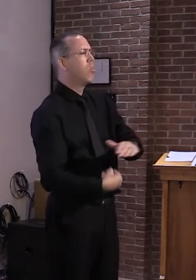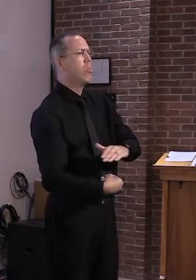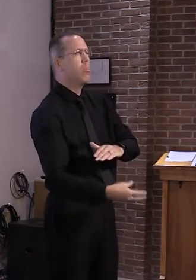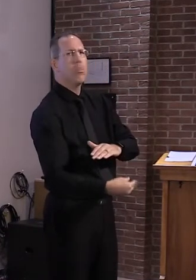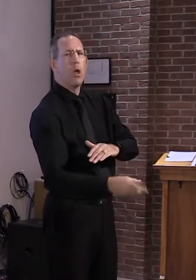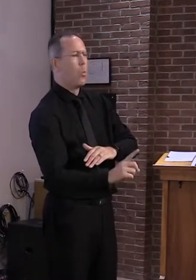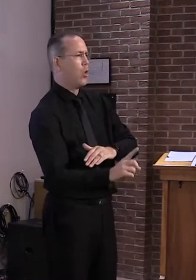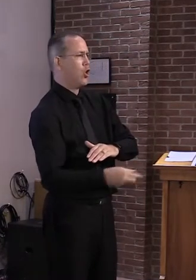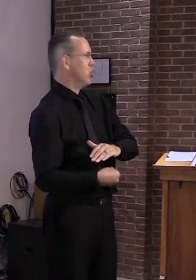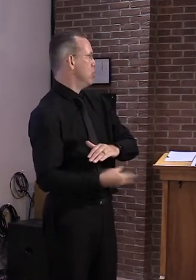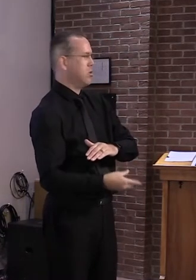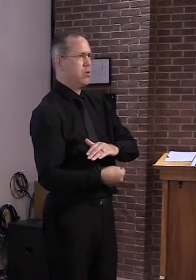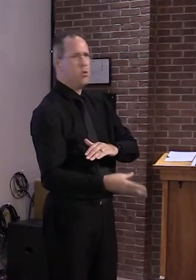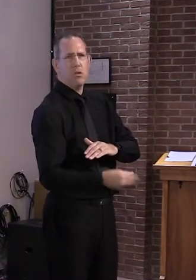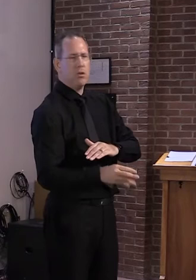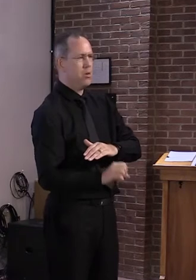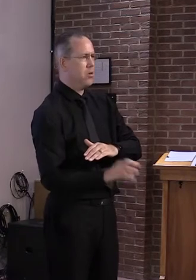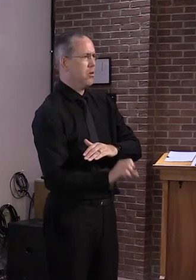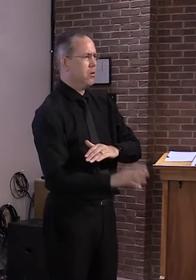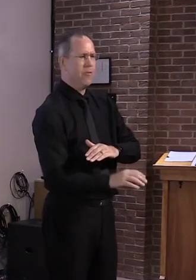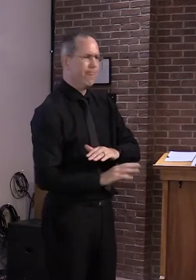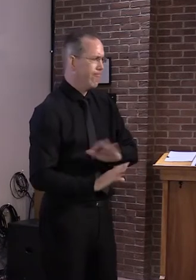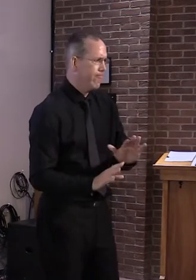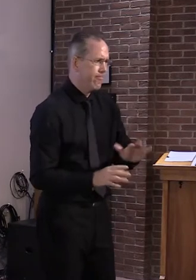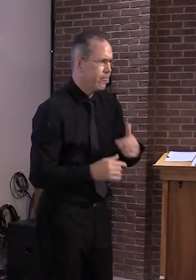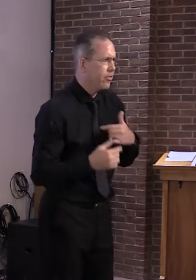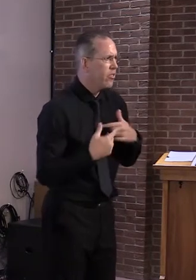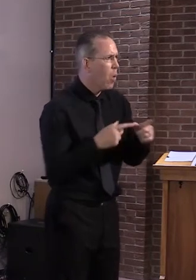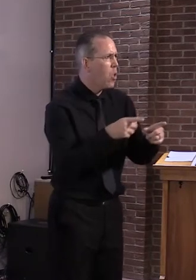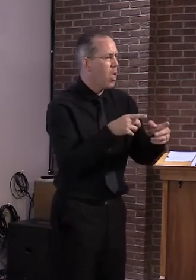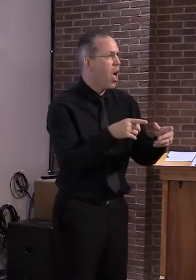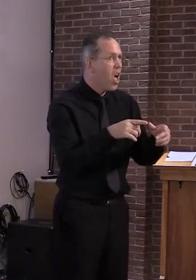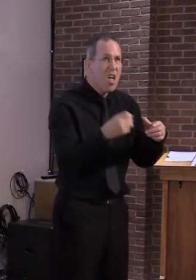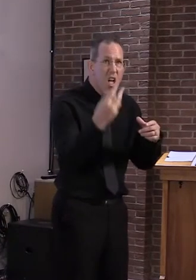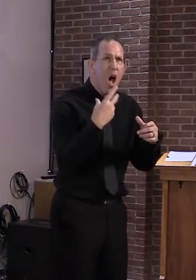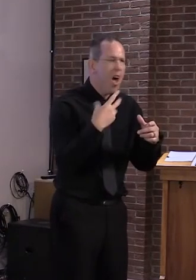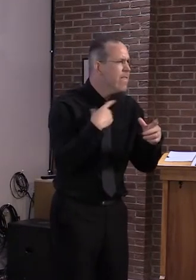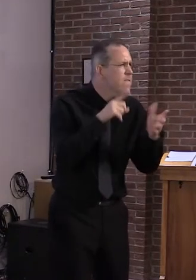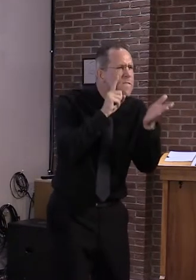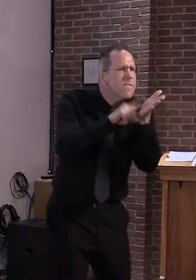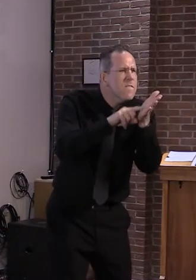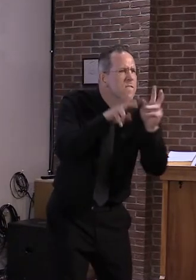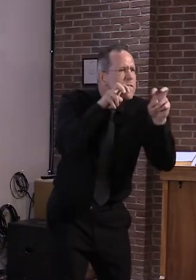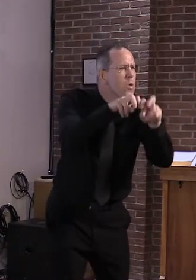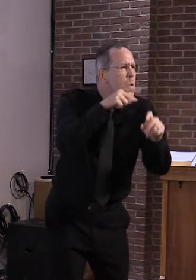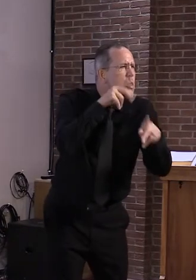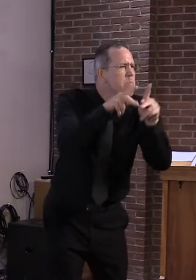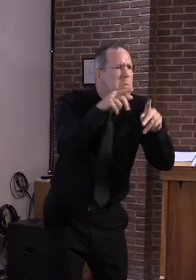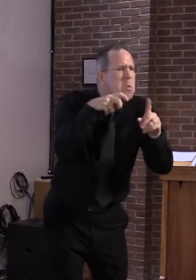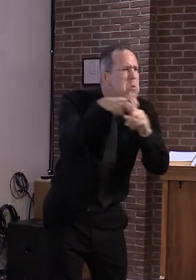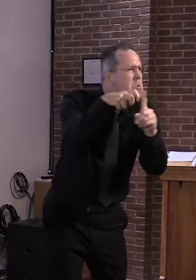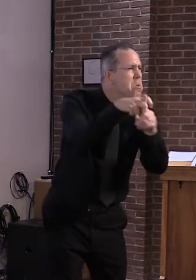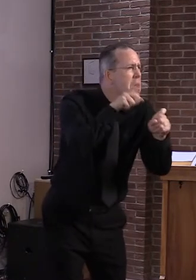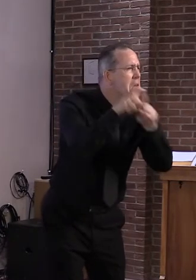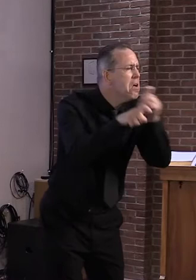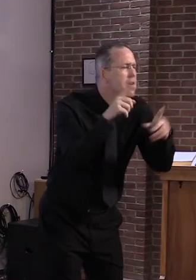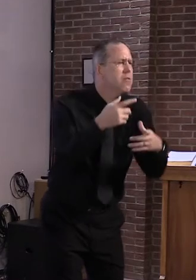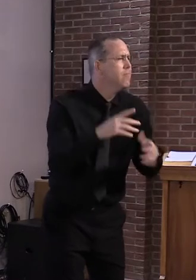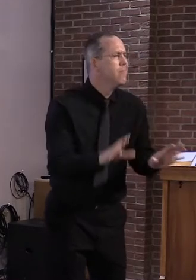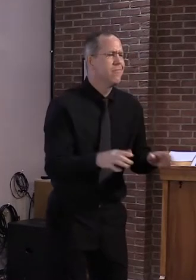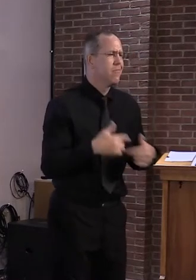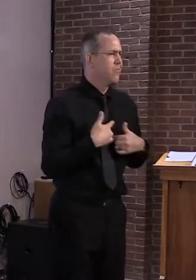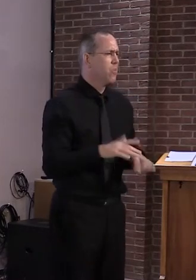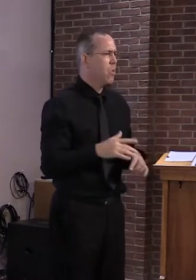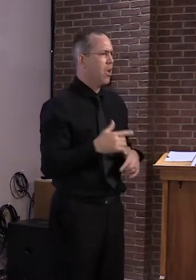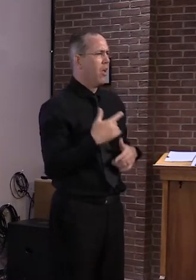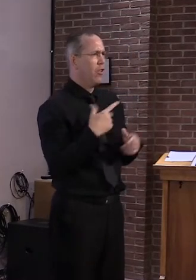we expose the identities of people or groups of people that have contracted the virus through